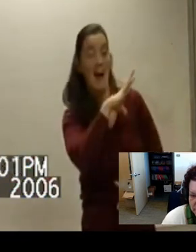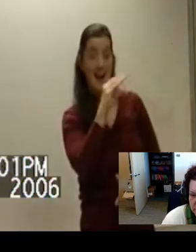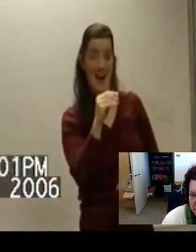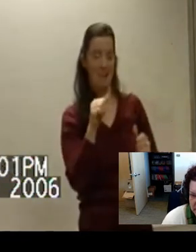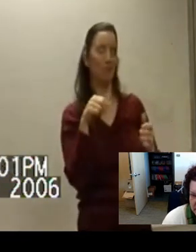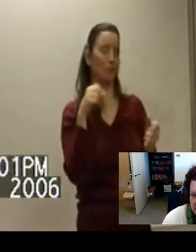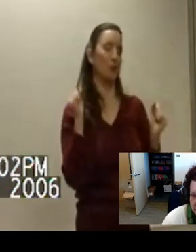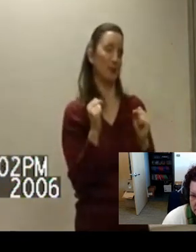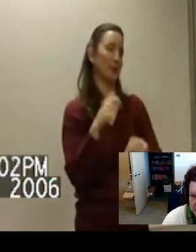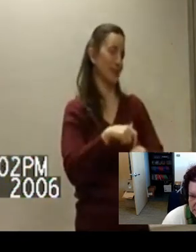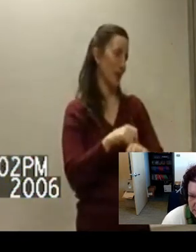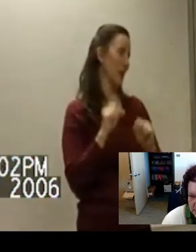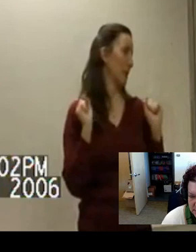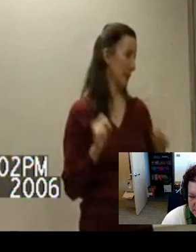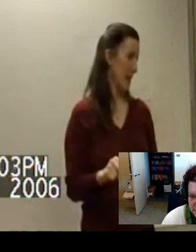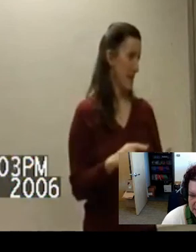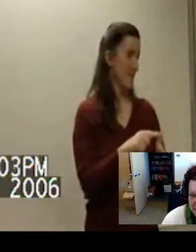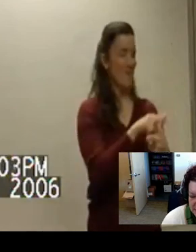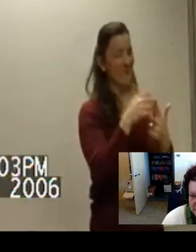They're good for their meat and their eggs to eat.